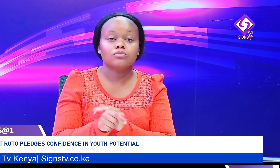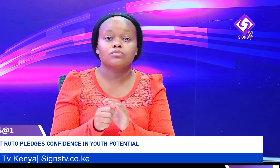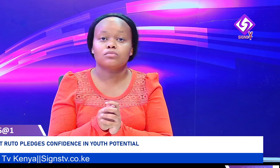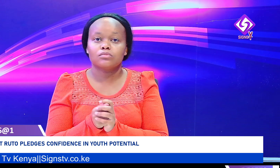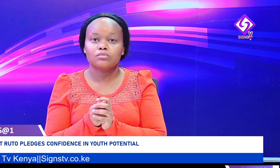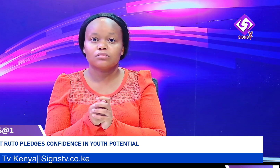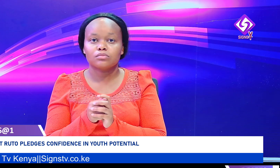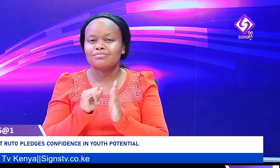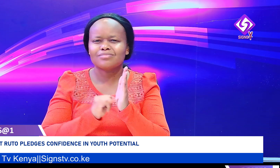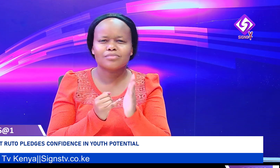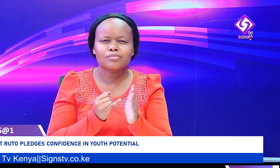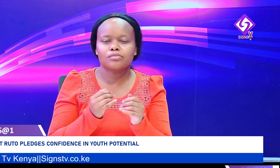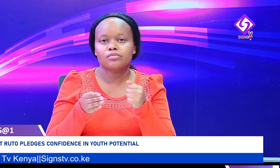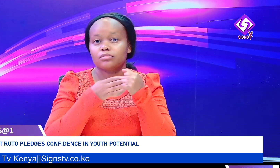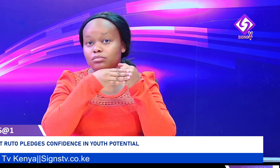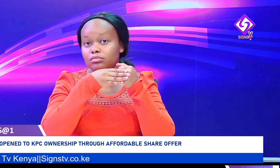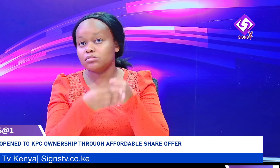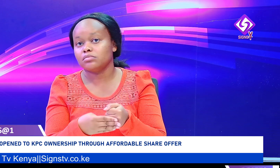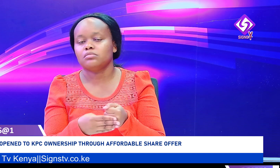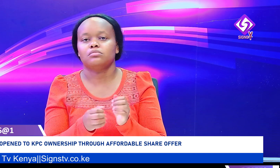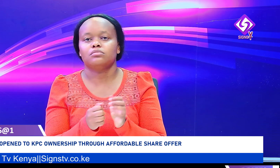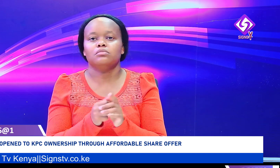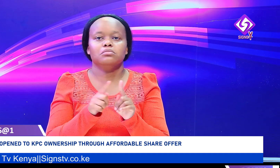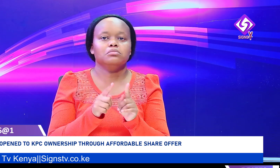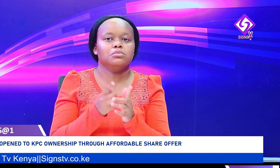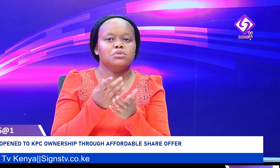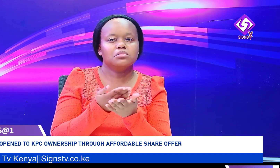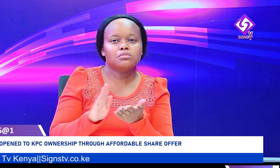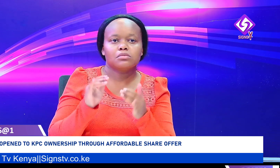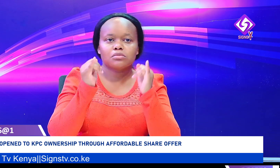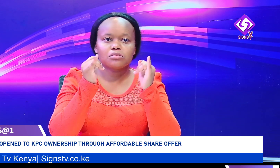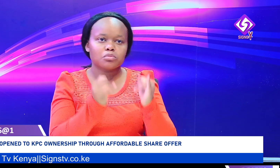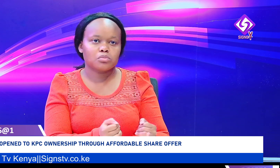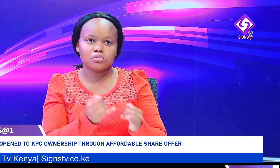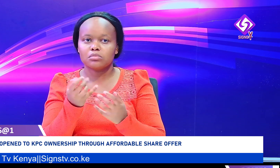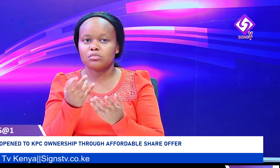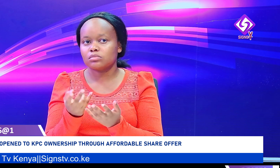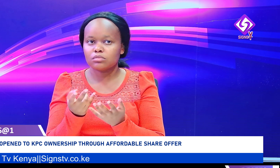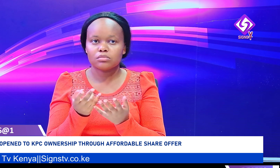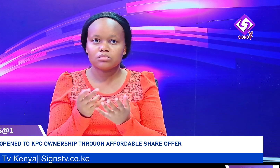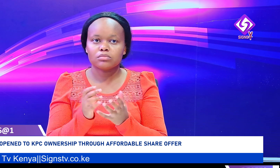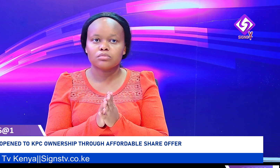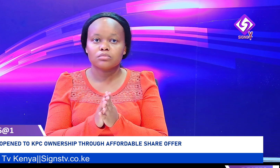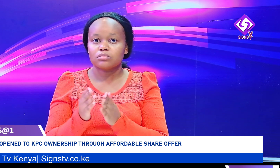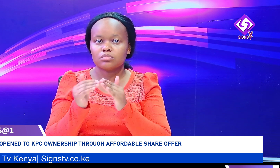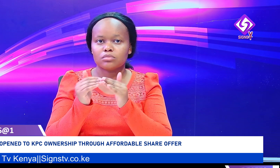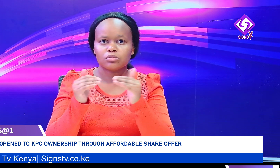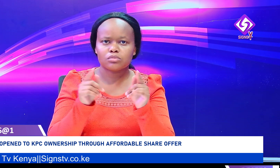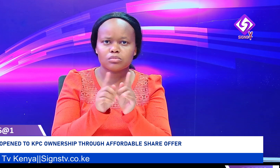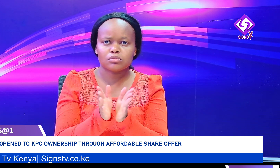with an entry investment of just 900 shillings as part of a new initiative designed to expand